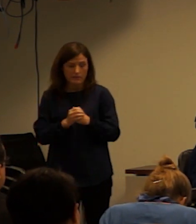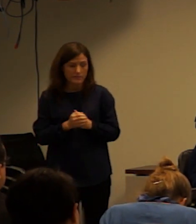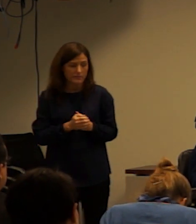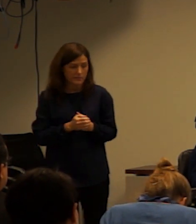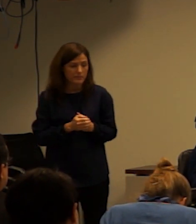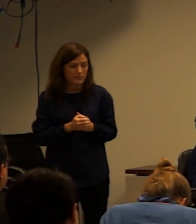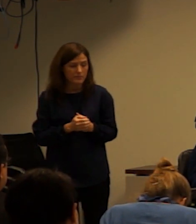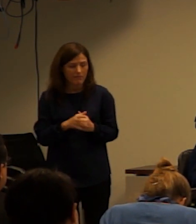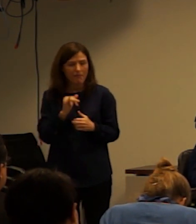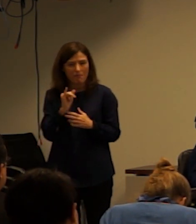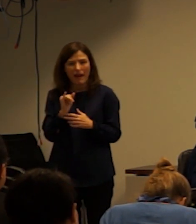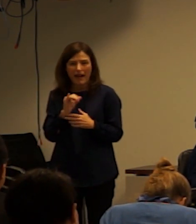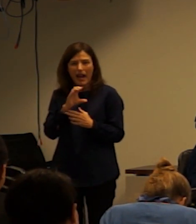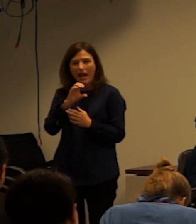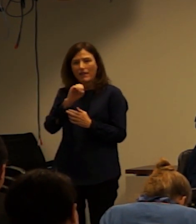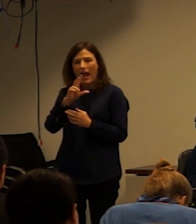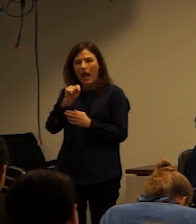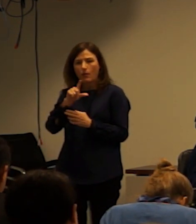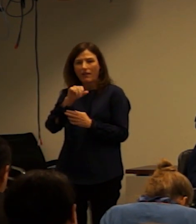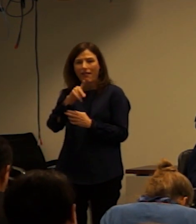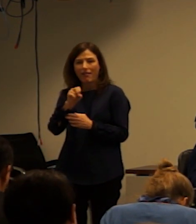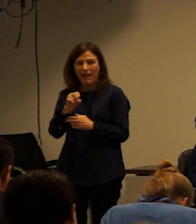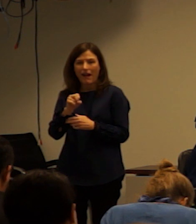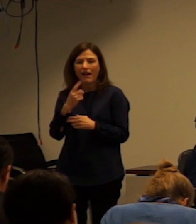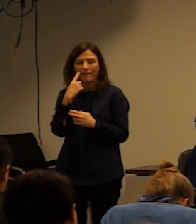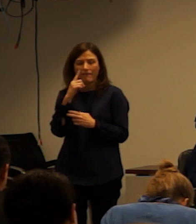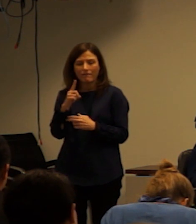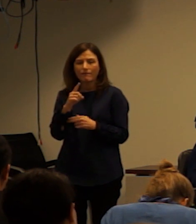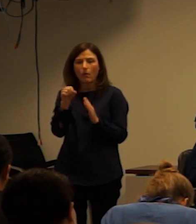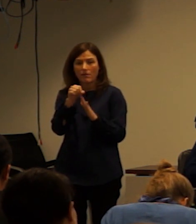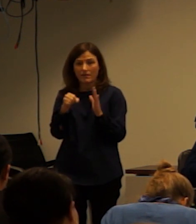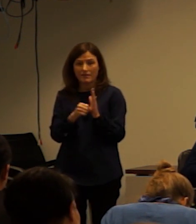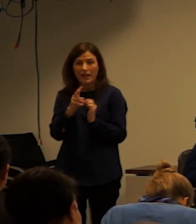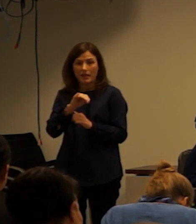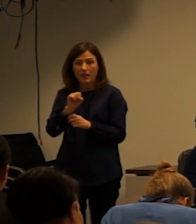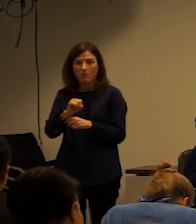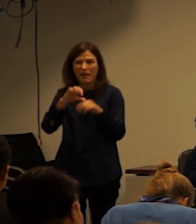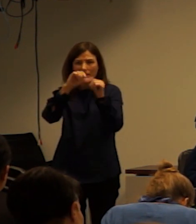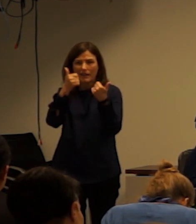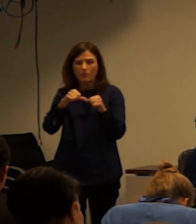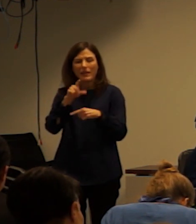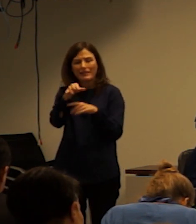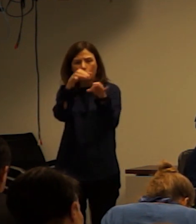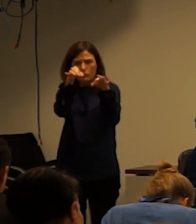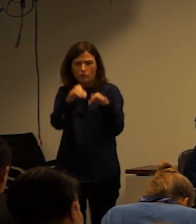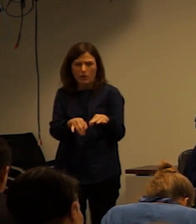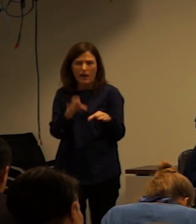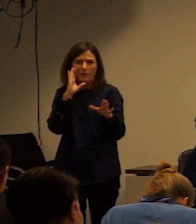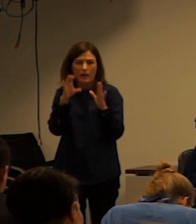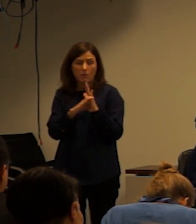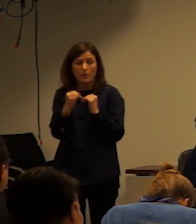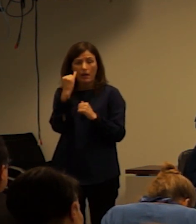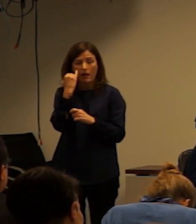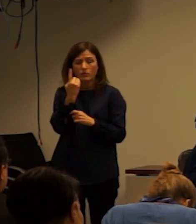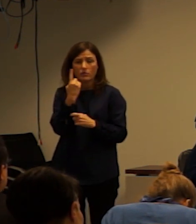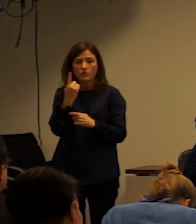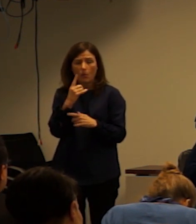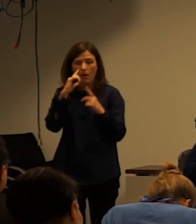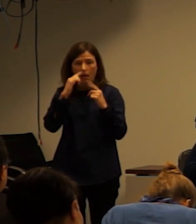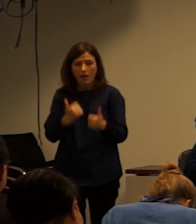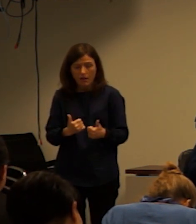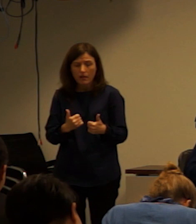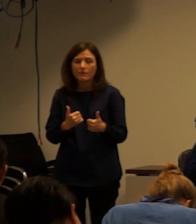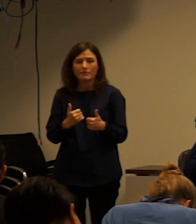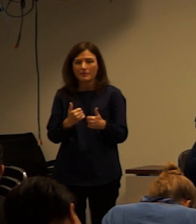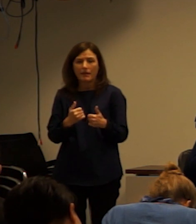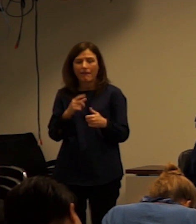there is an outline of the state of Mississippi with, you know, should describe that picture, because if someone can't see the picture,